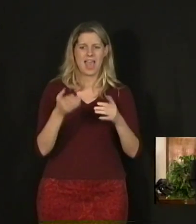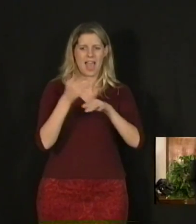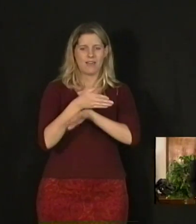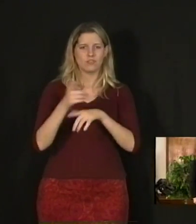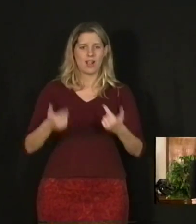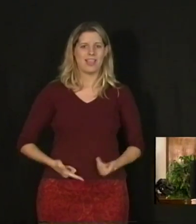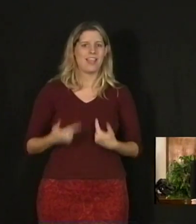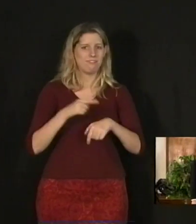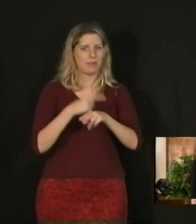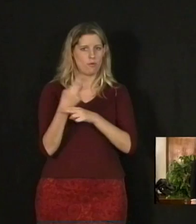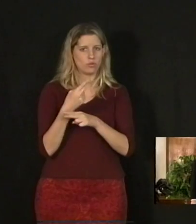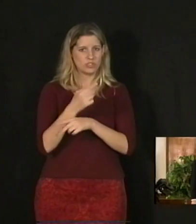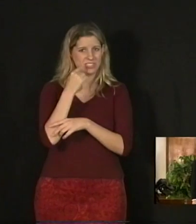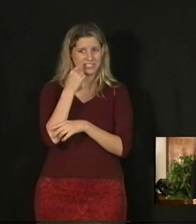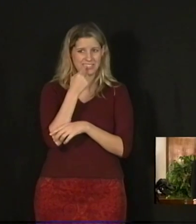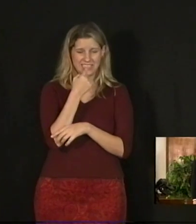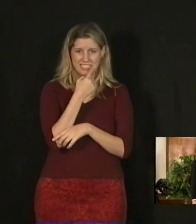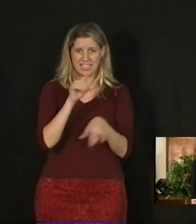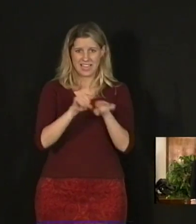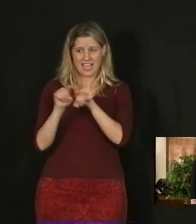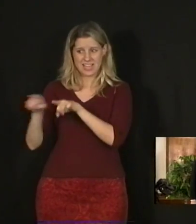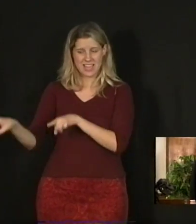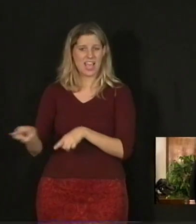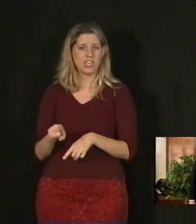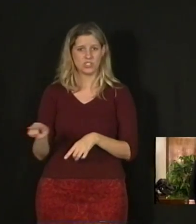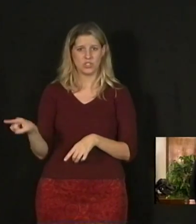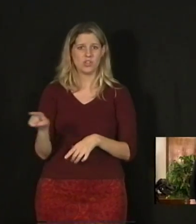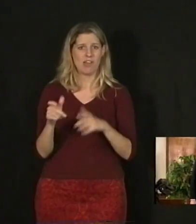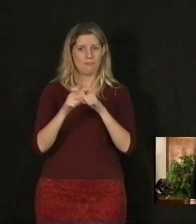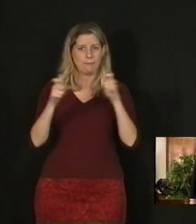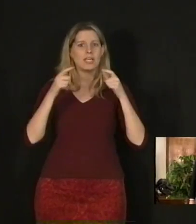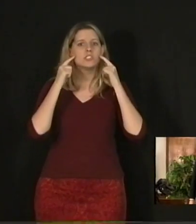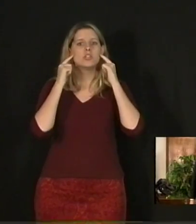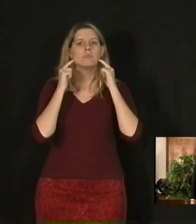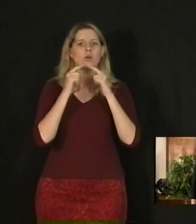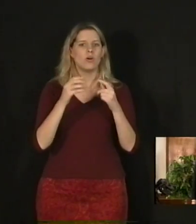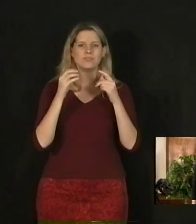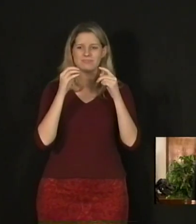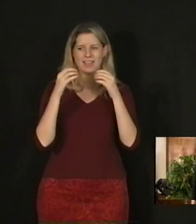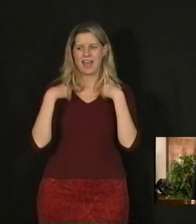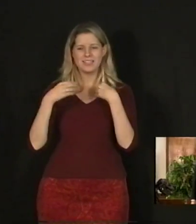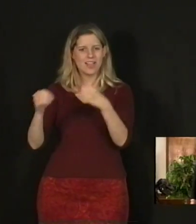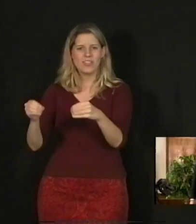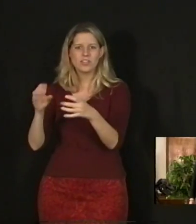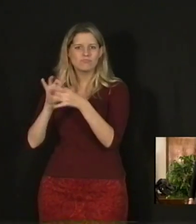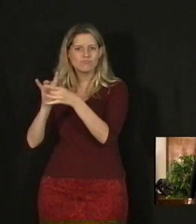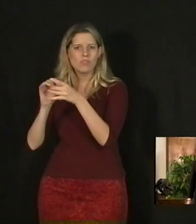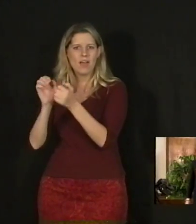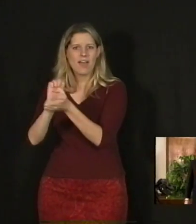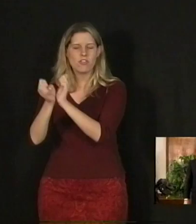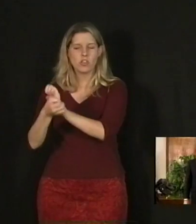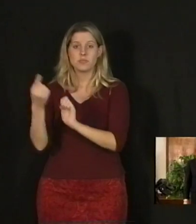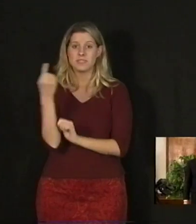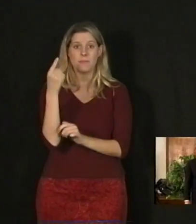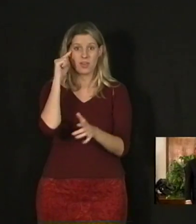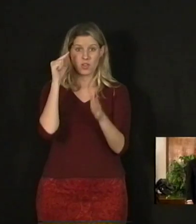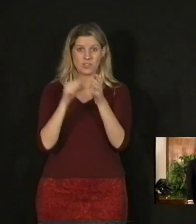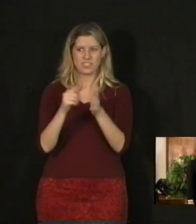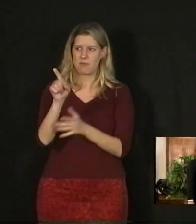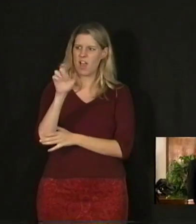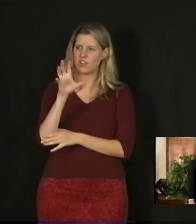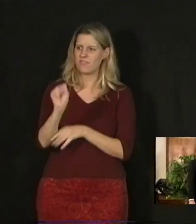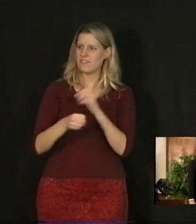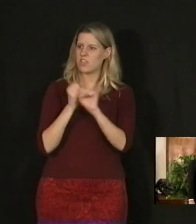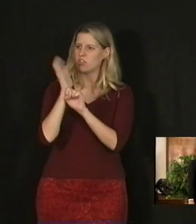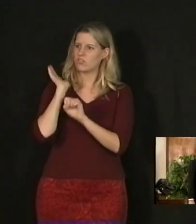using your teeth like they do, you're going to have big jaw bones. It's got nothing to do with evolution. But somebody noticed this back 150 years ago